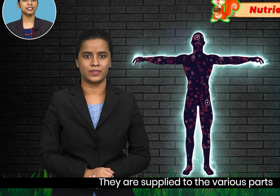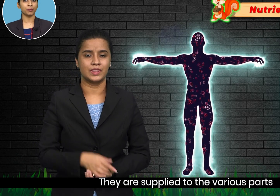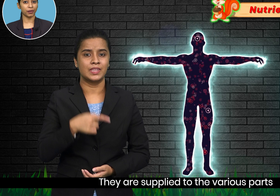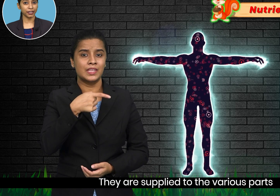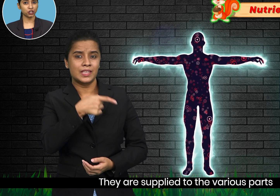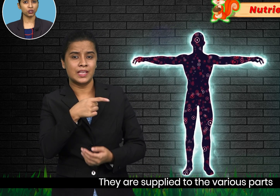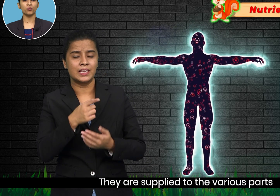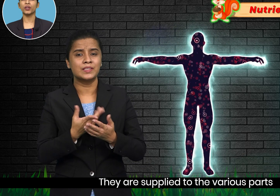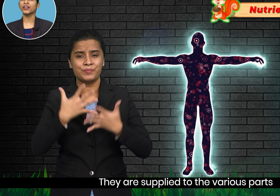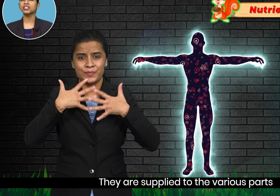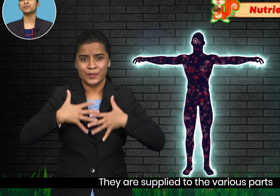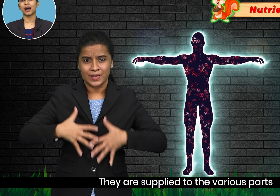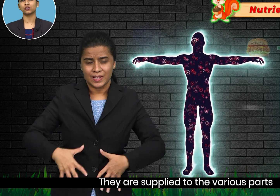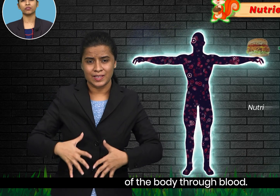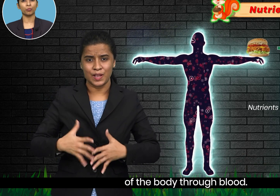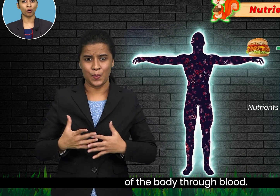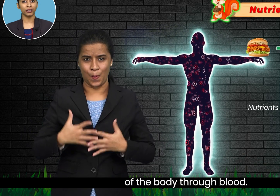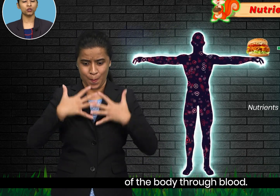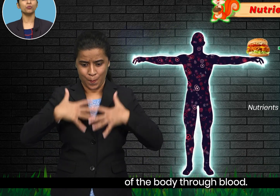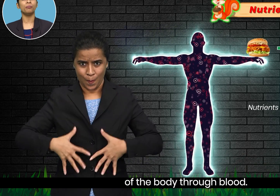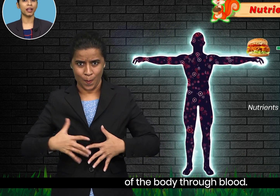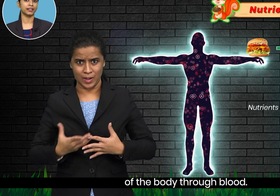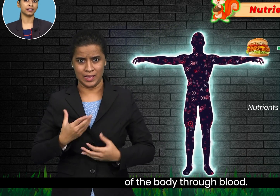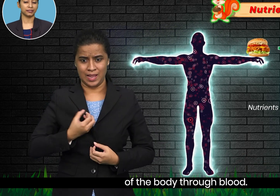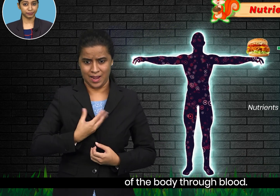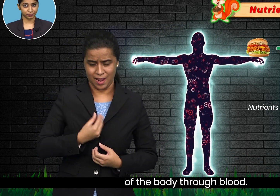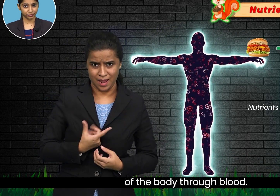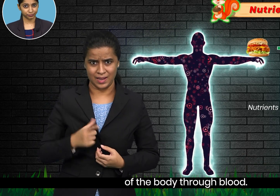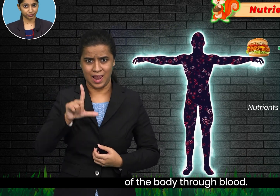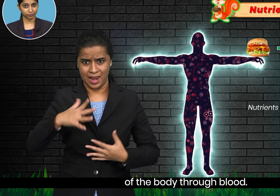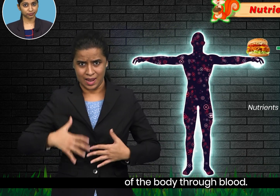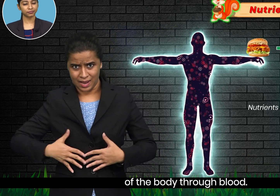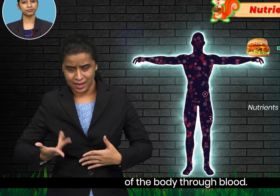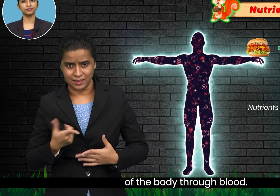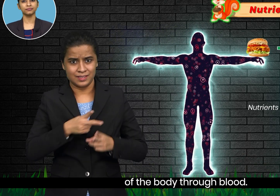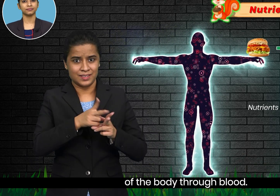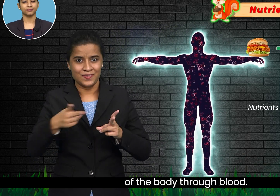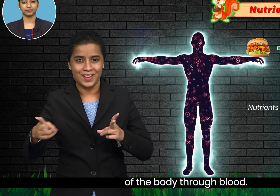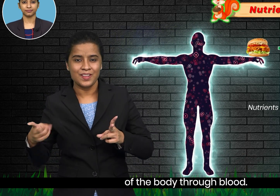They are supplied to the various parts of the body through blood.